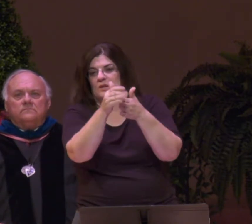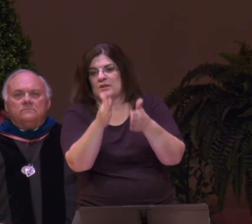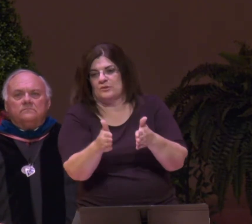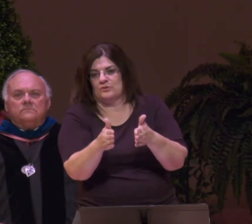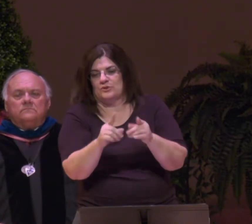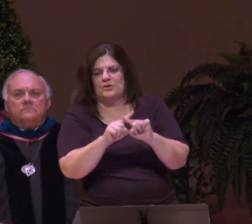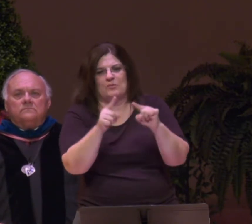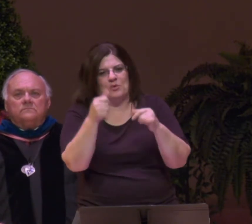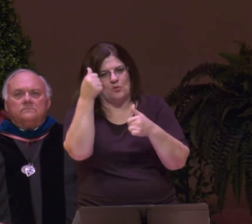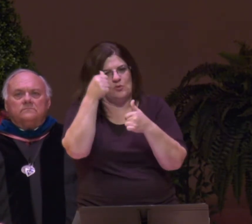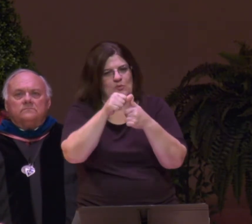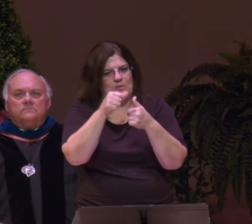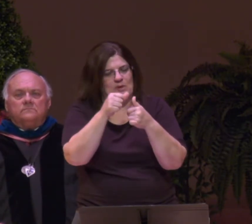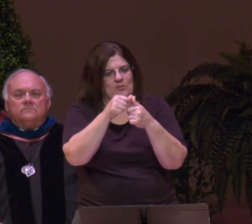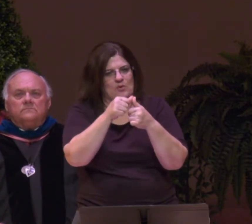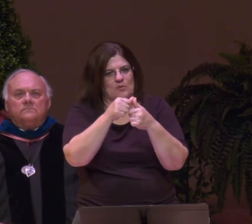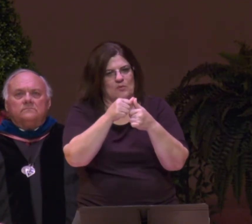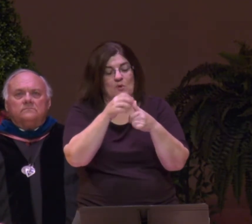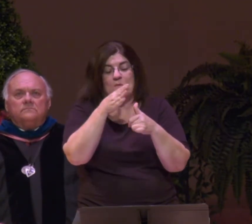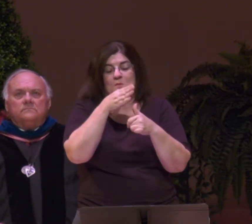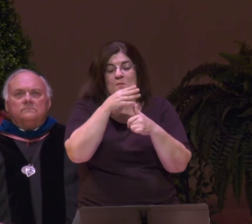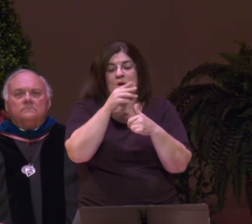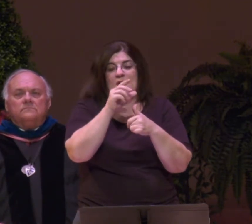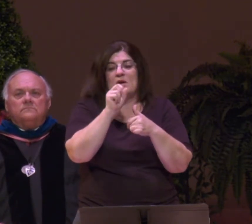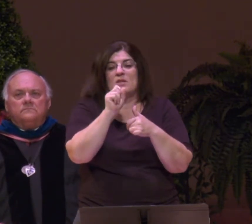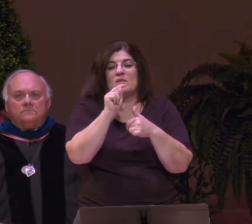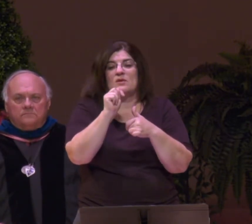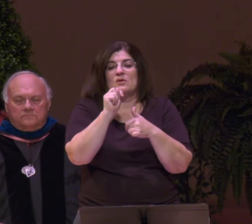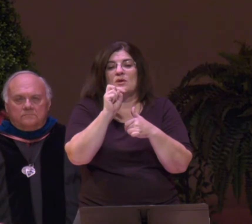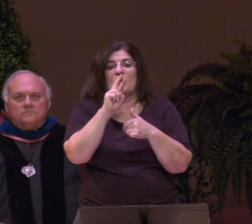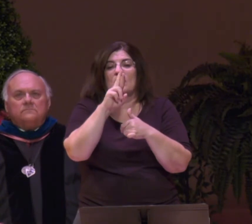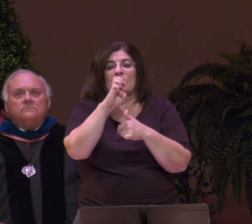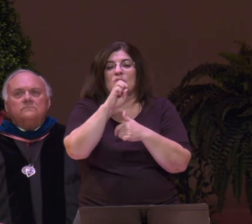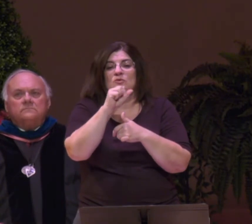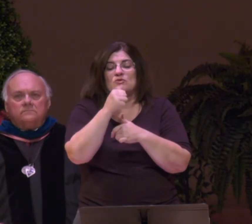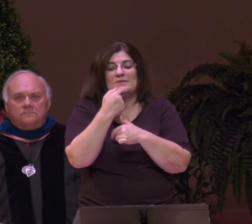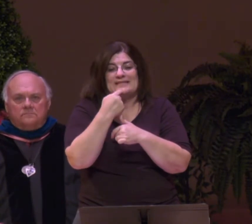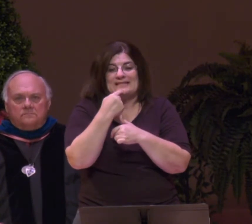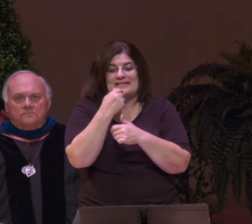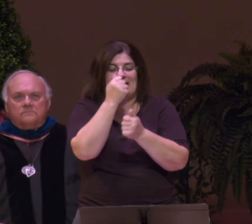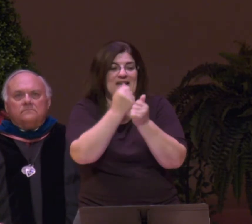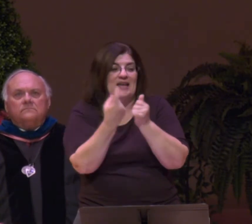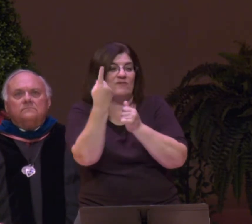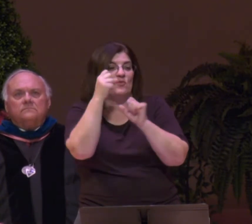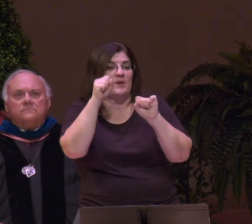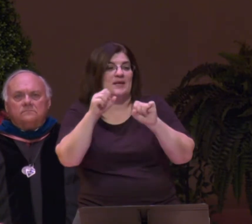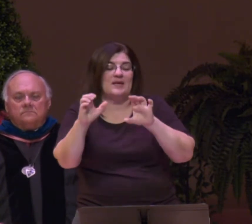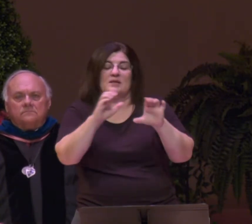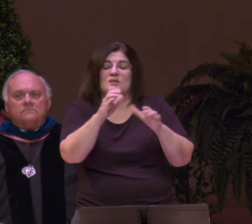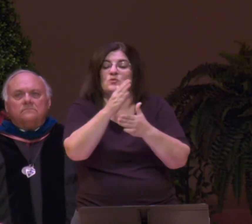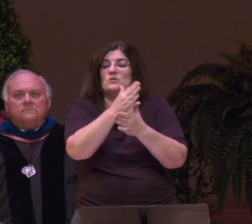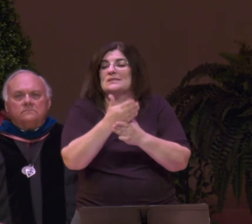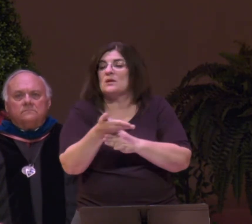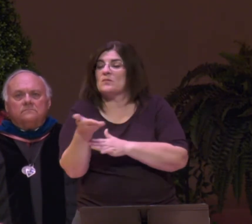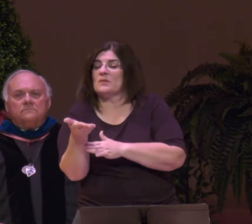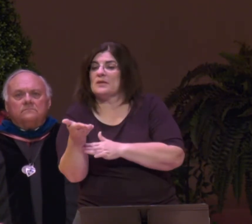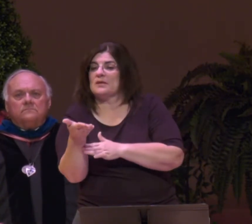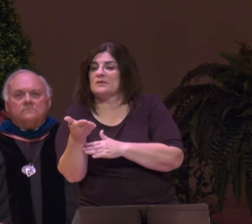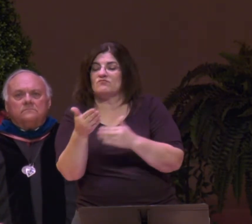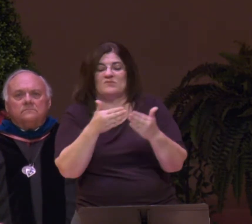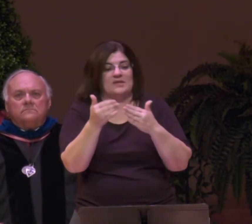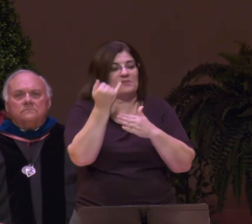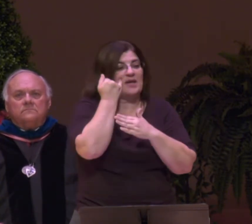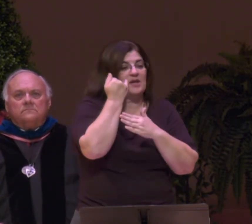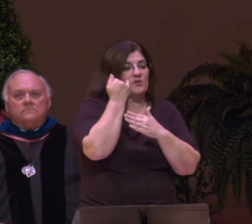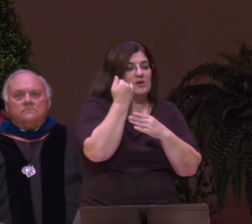Mother Teresa said. She said, everyone can do something, whether it's run for public office or simply